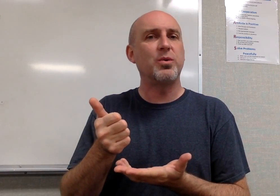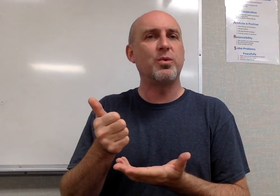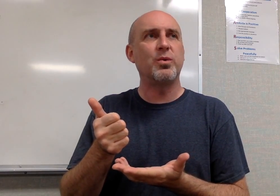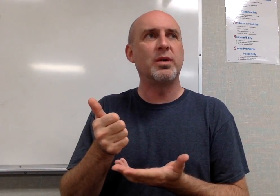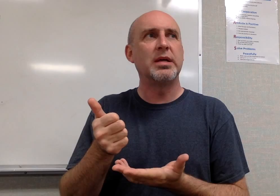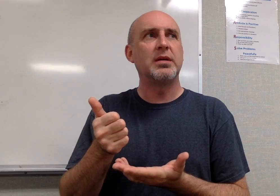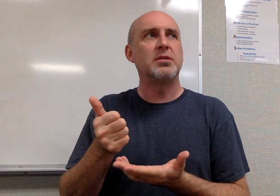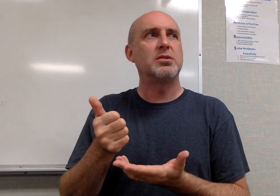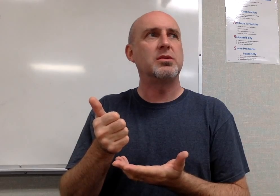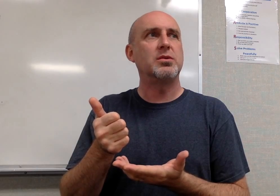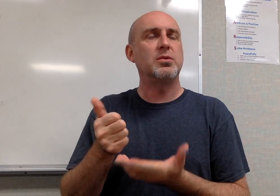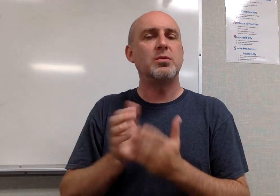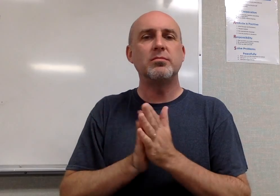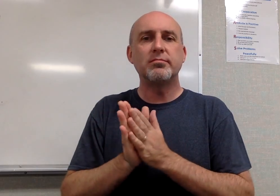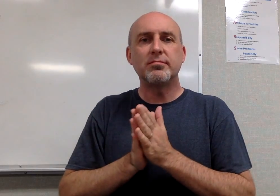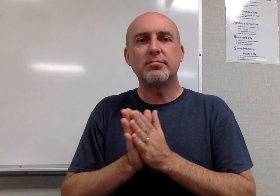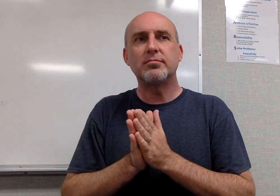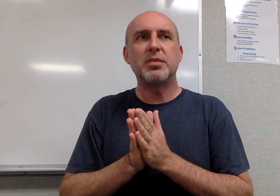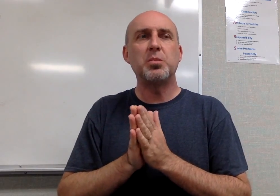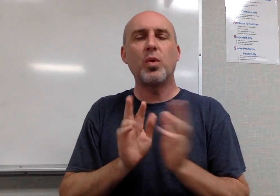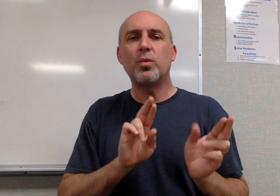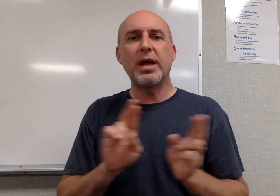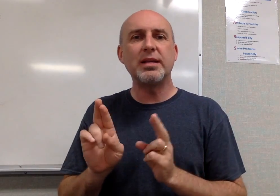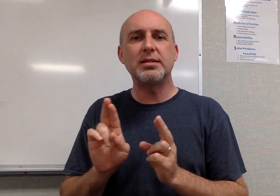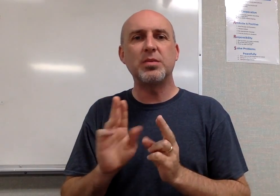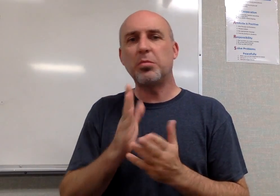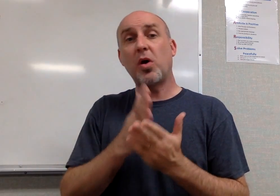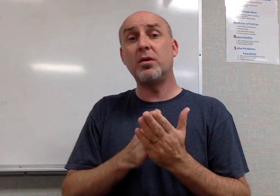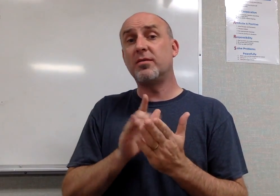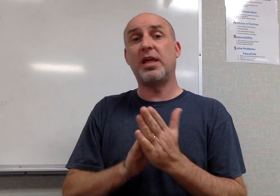you to be more ready to be a part of that.